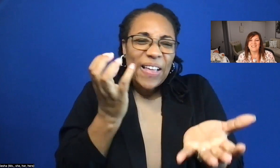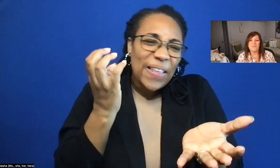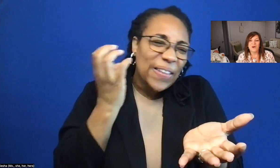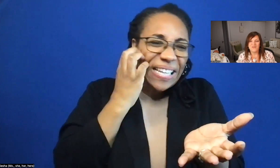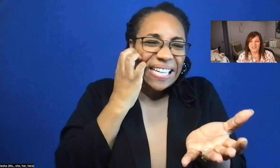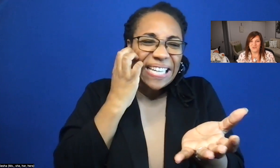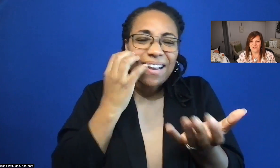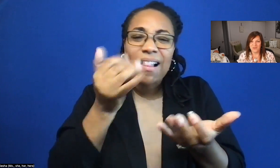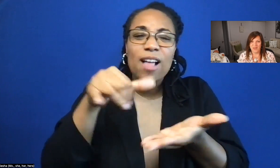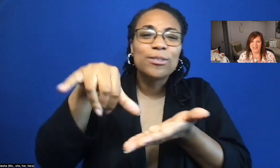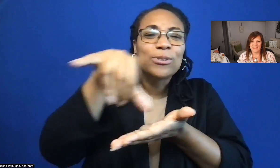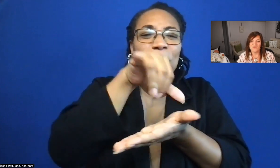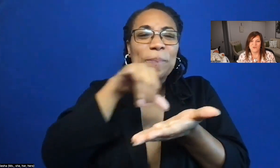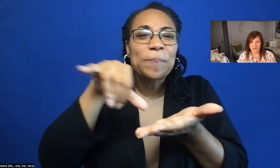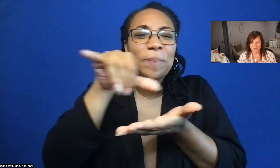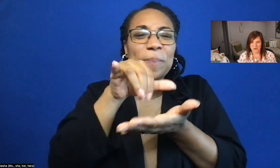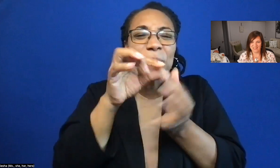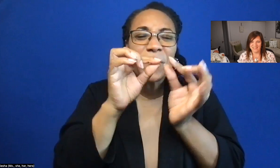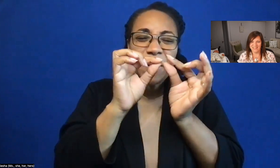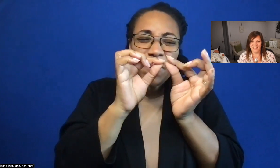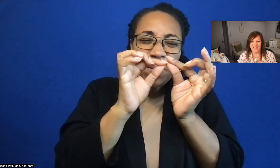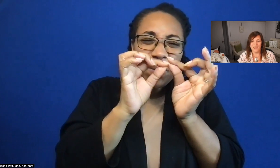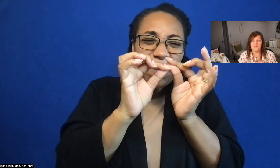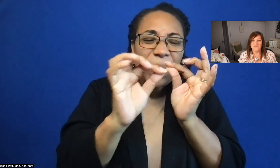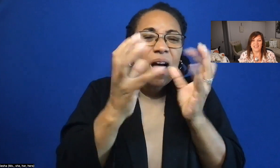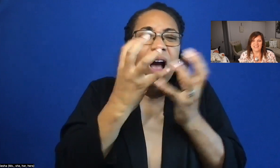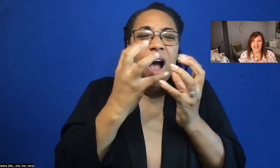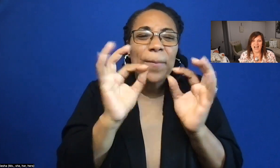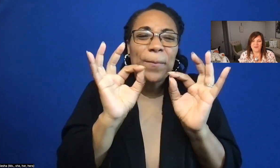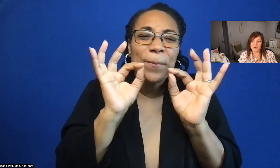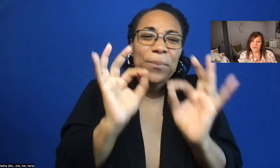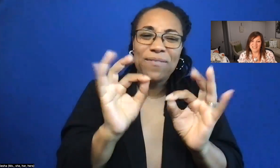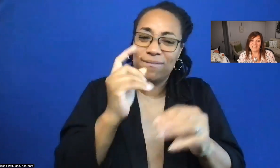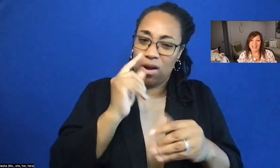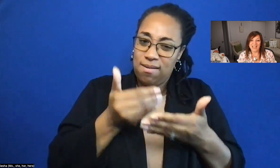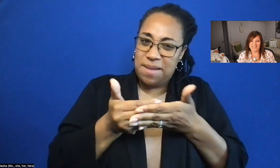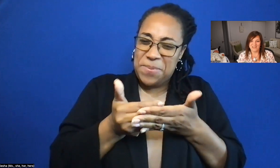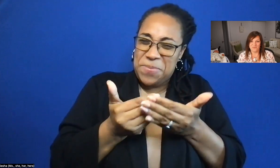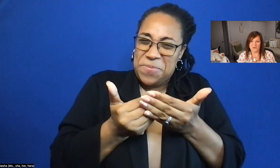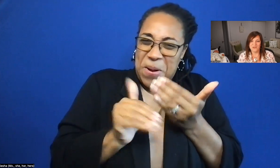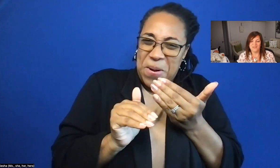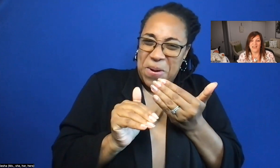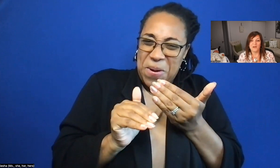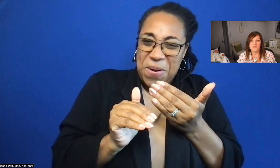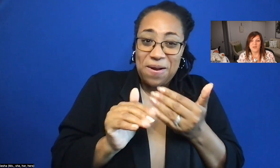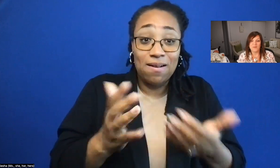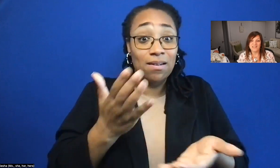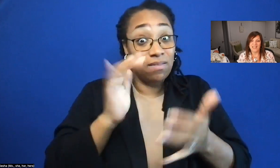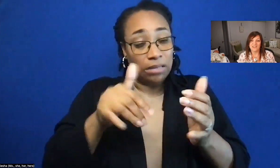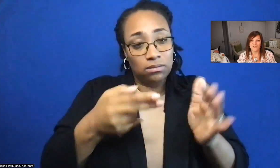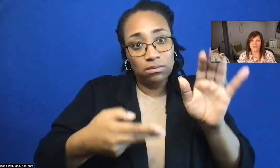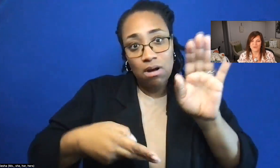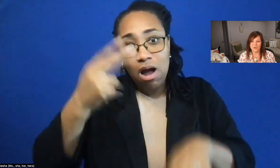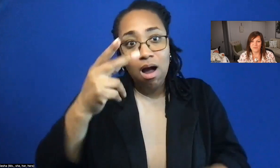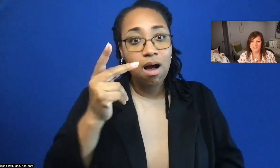is the perfect nutrient balance for a newborn. It is a high-protein laxative milk that helps baby take